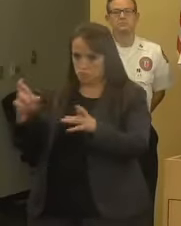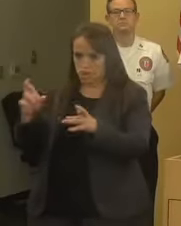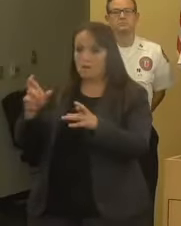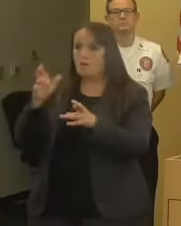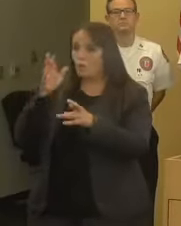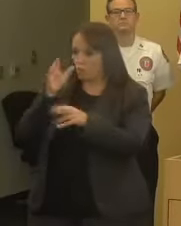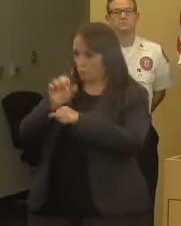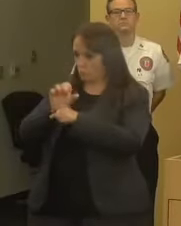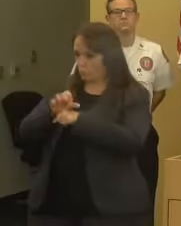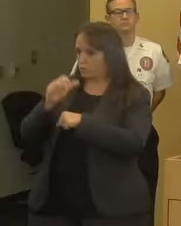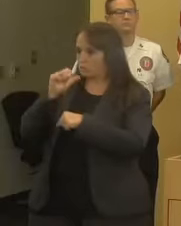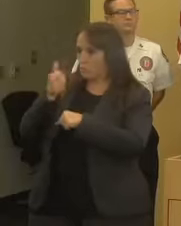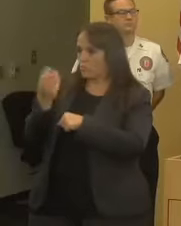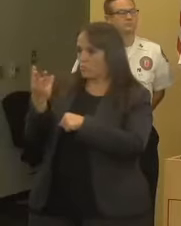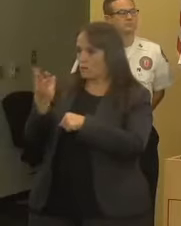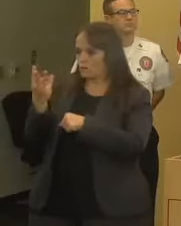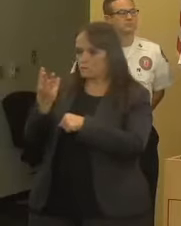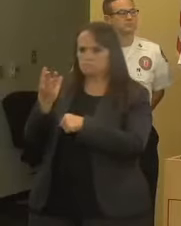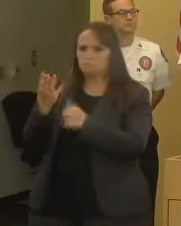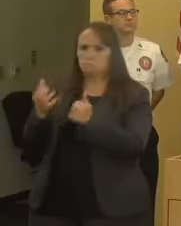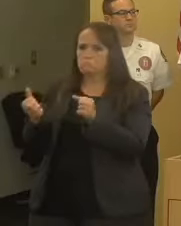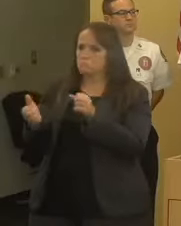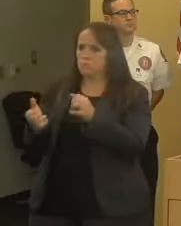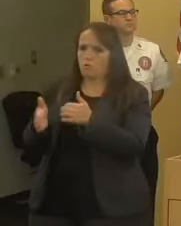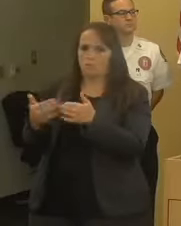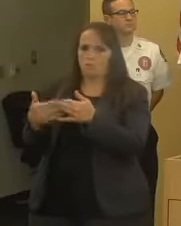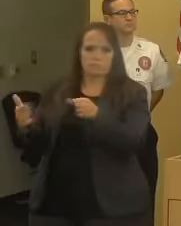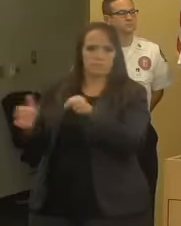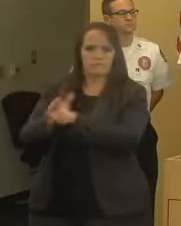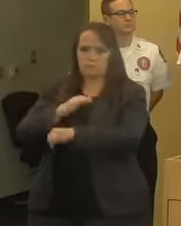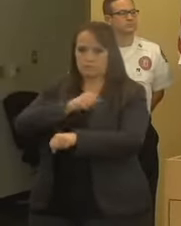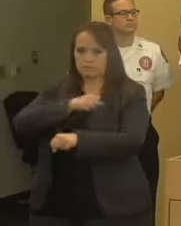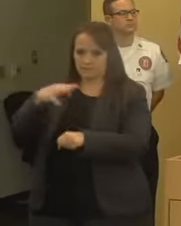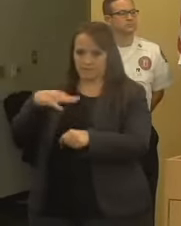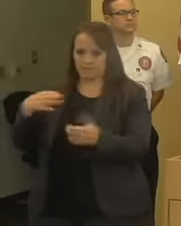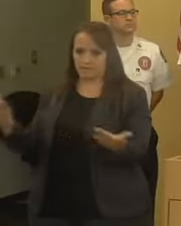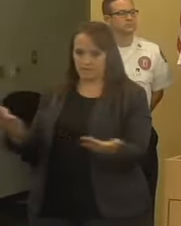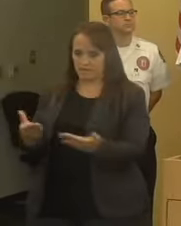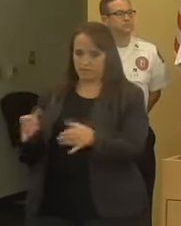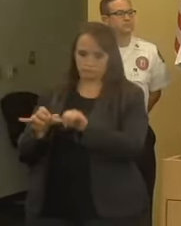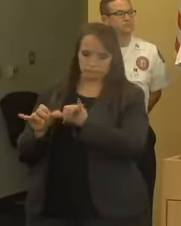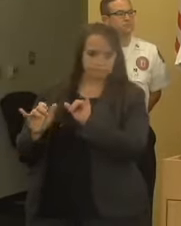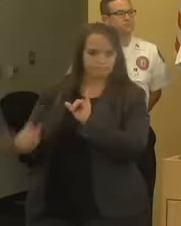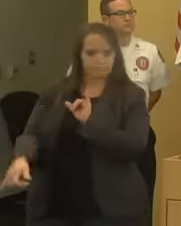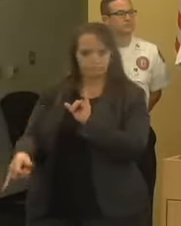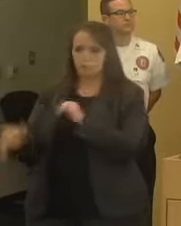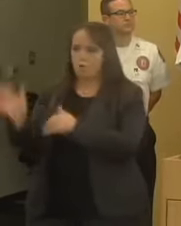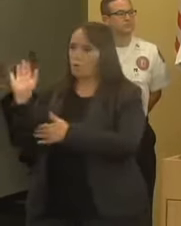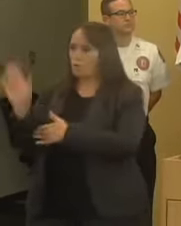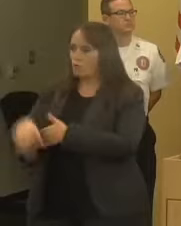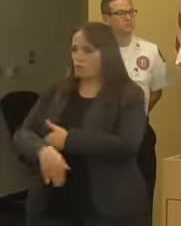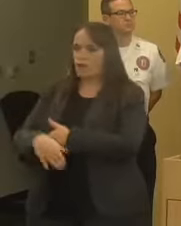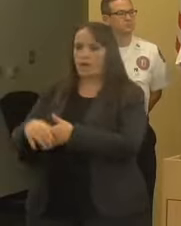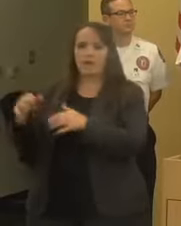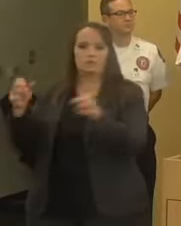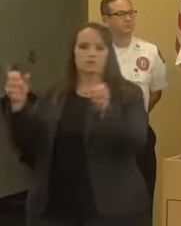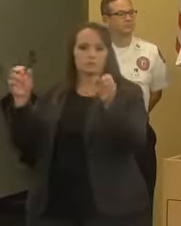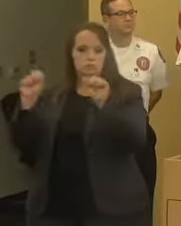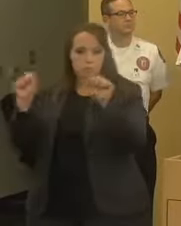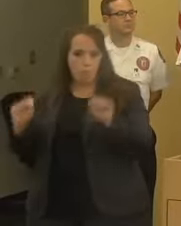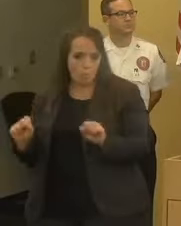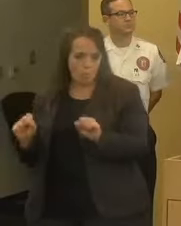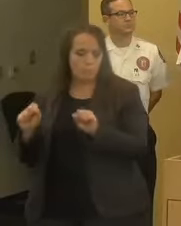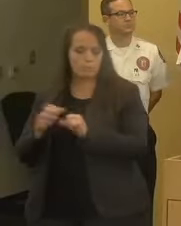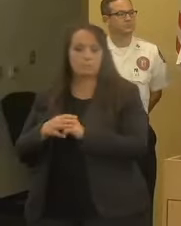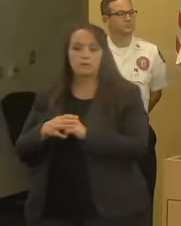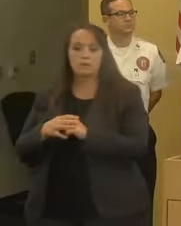on Wednesday. We will have almost all of our staff here during the duration of the storm. Although our hope is that everyone will